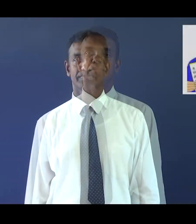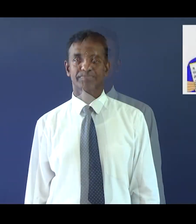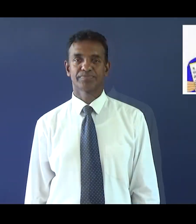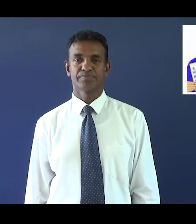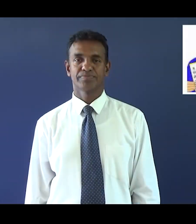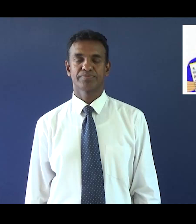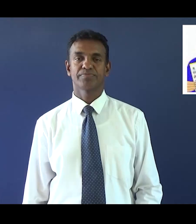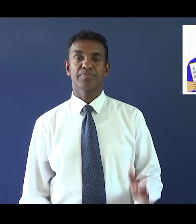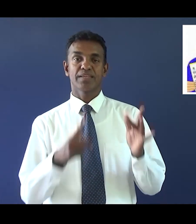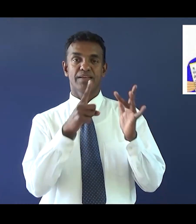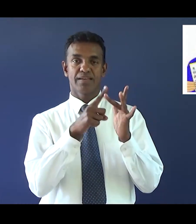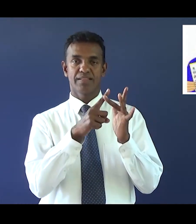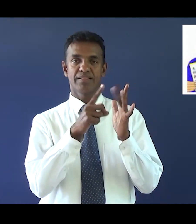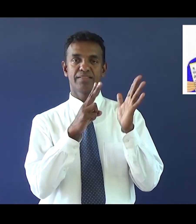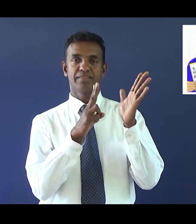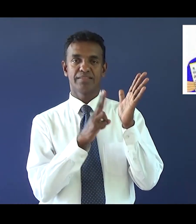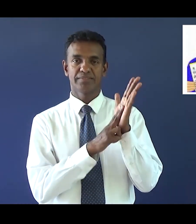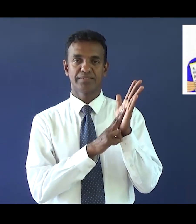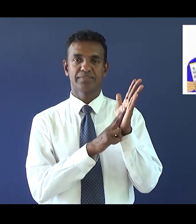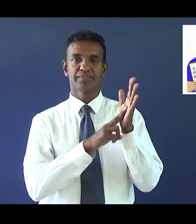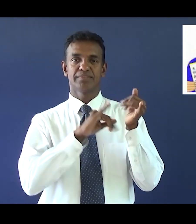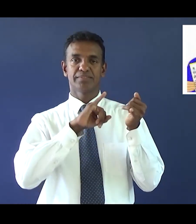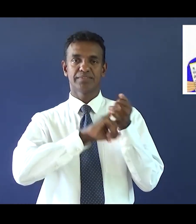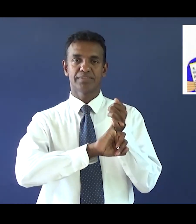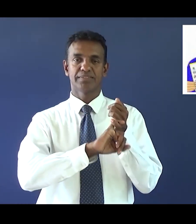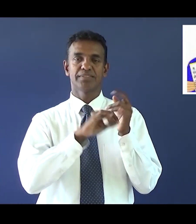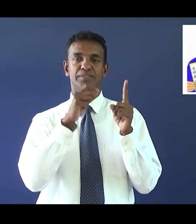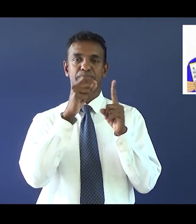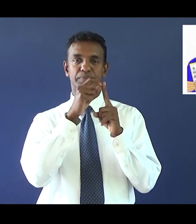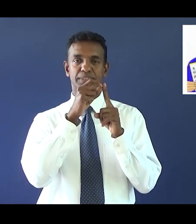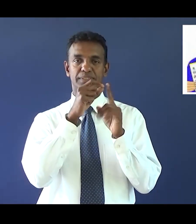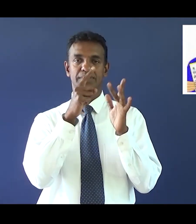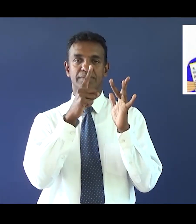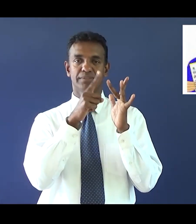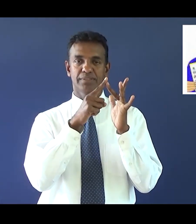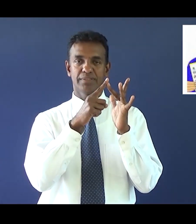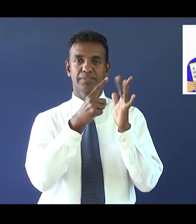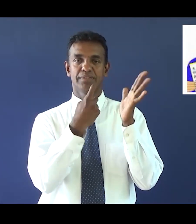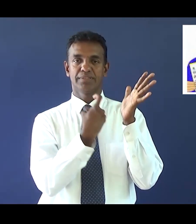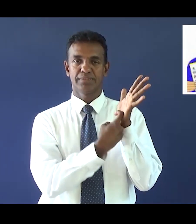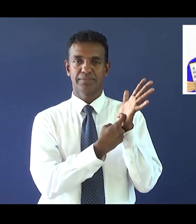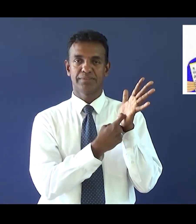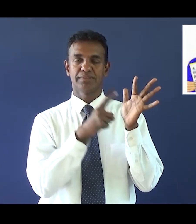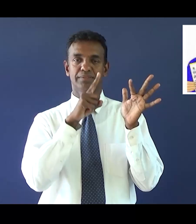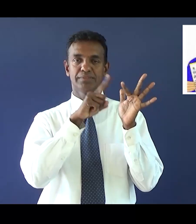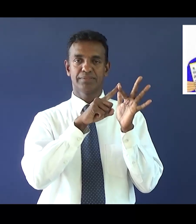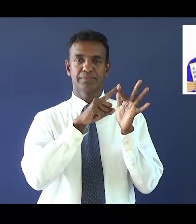This paper has been written, designed, and produced for Department for